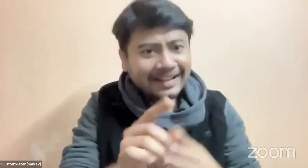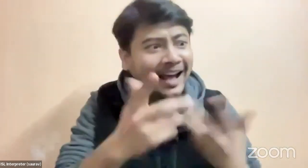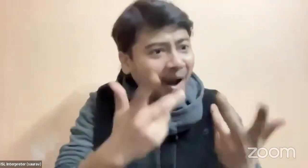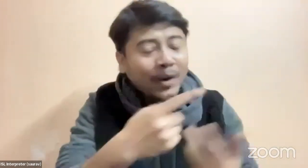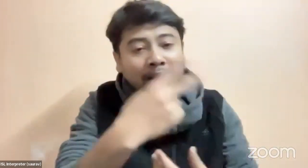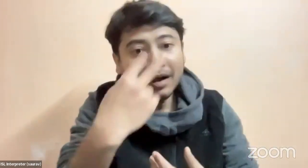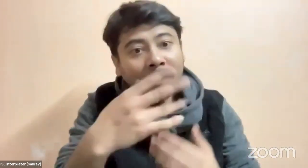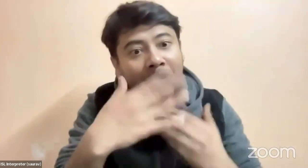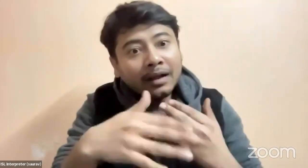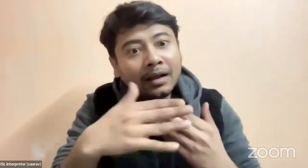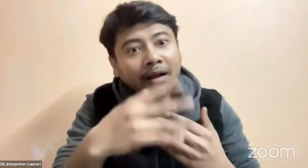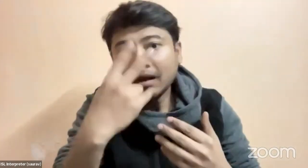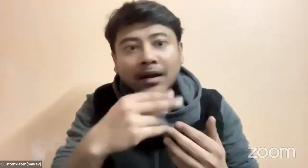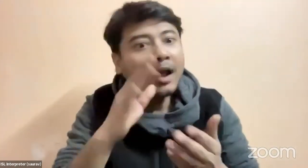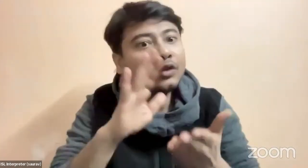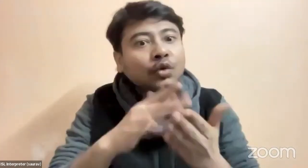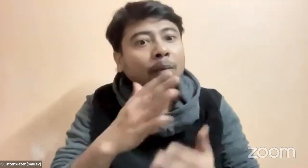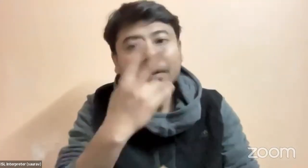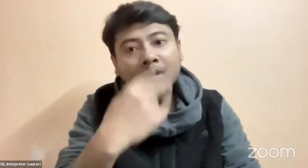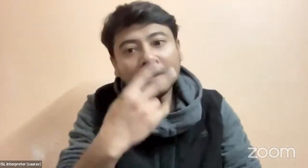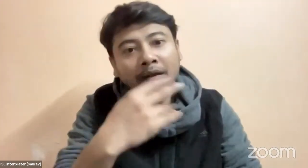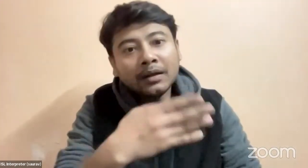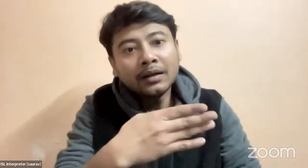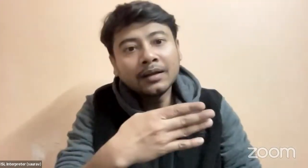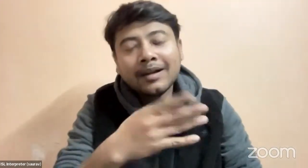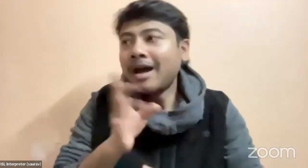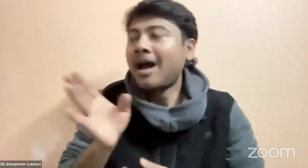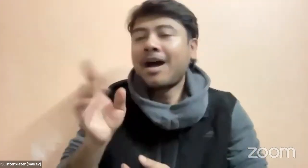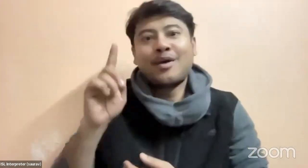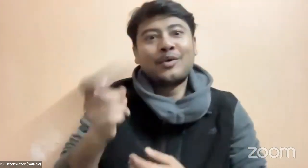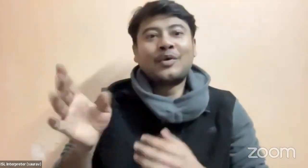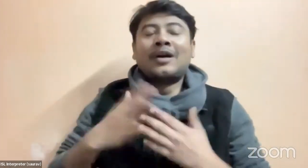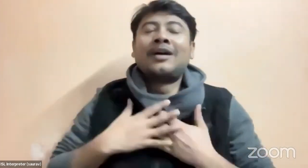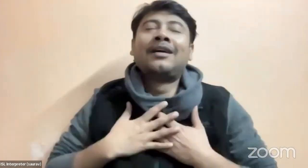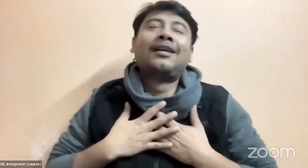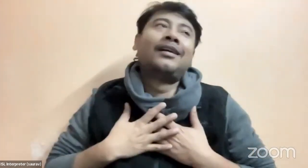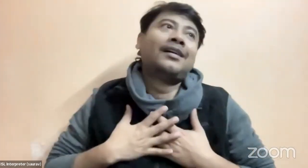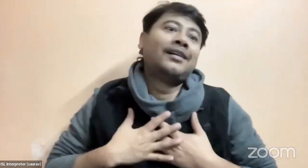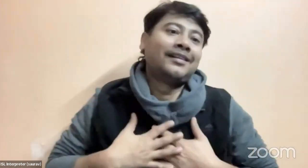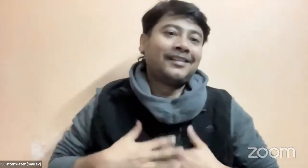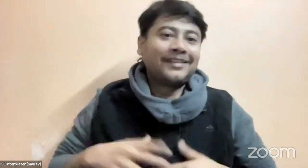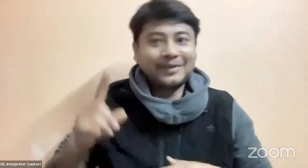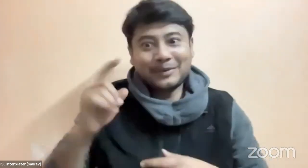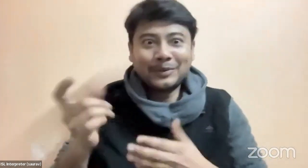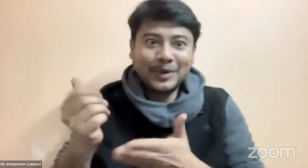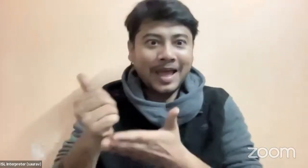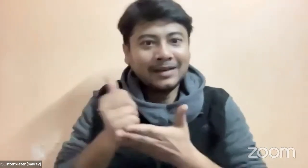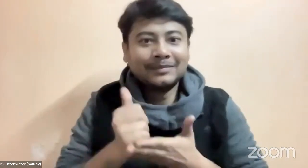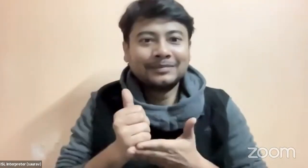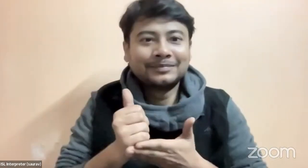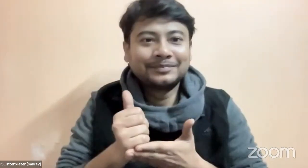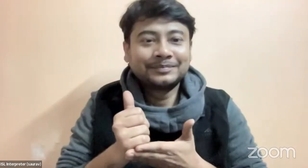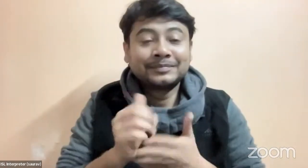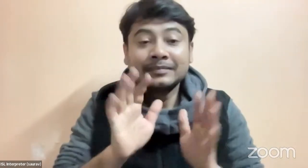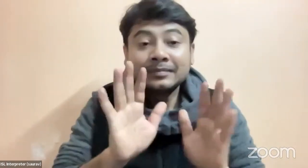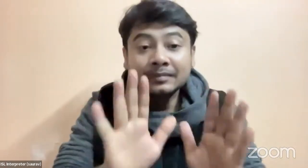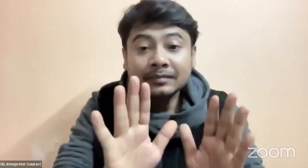devotee. Even though Narad is devotee of Krishna, Krishna is still considering him to be his